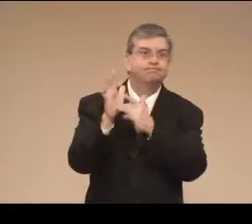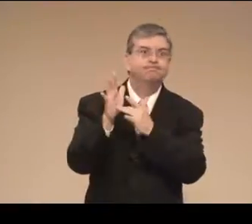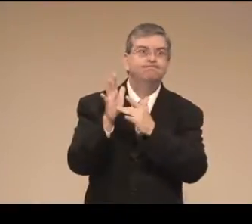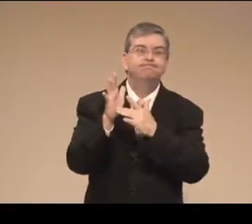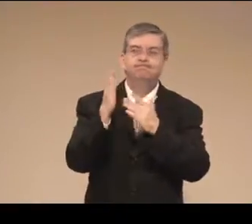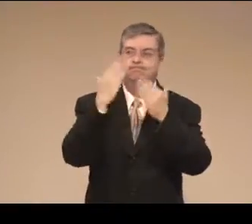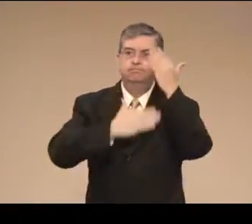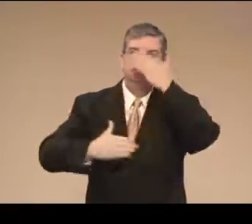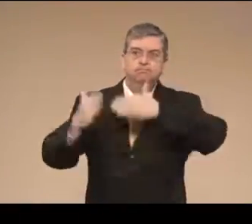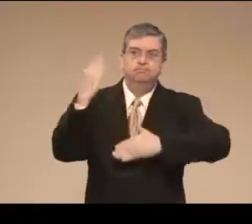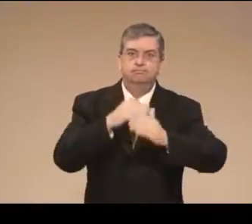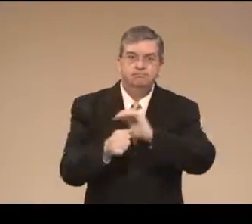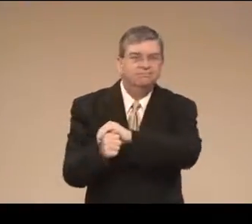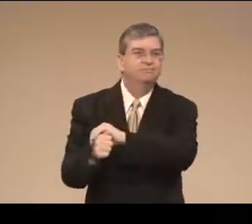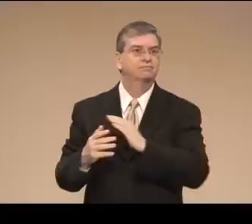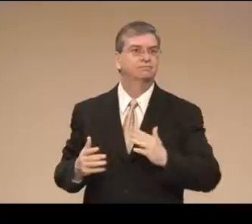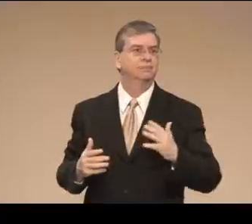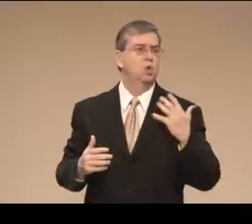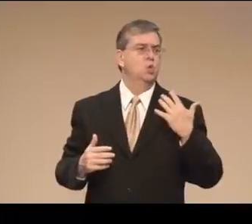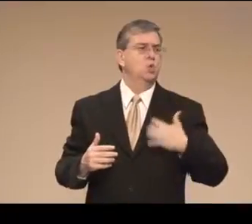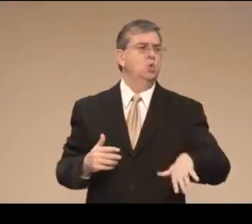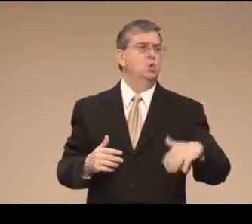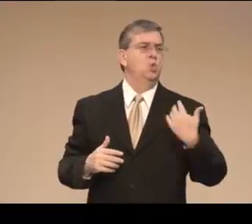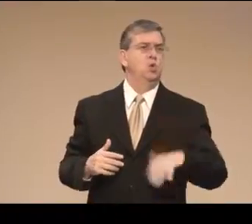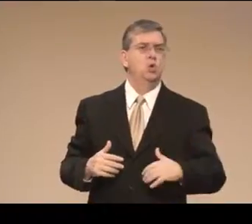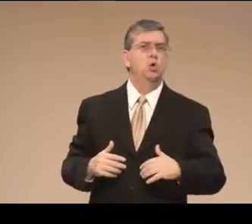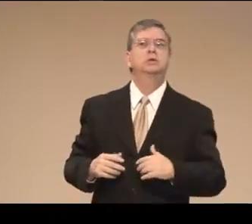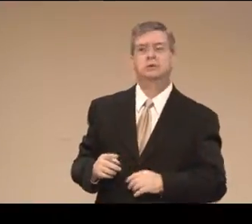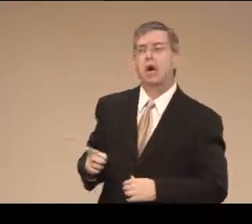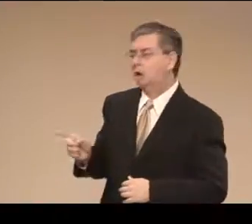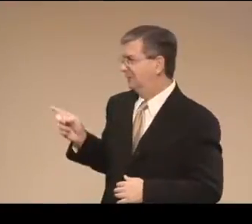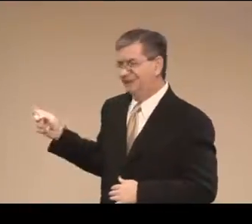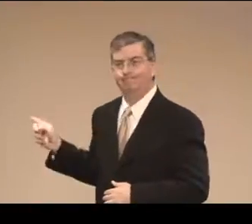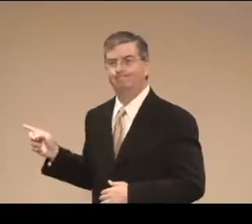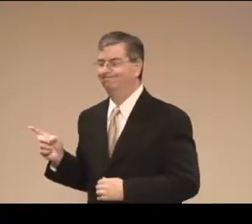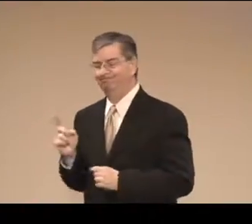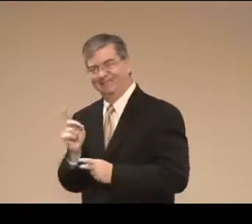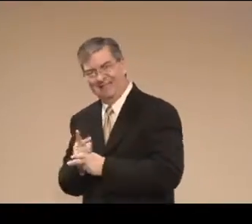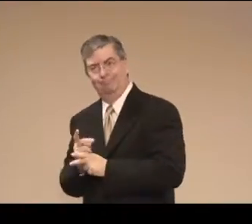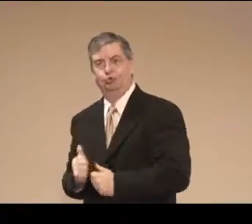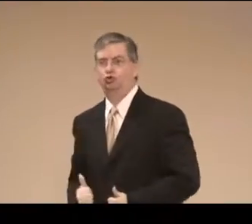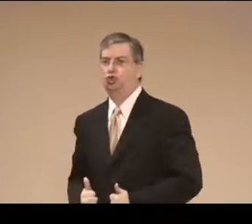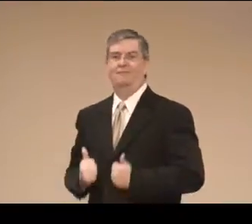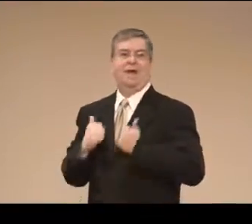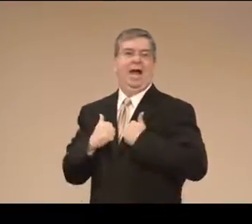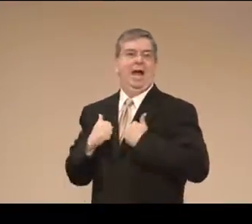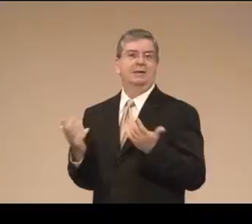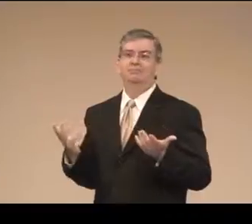and also in China, you had to do things in secret. Otherwise,